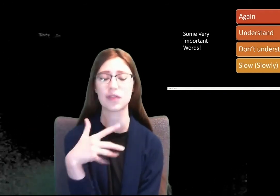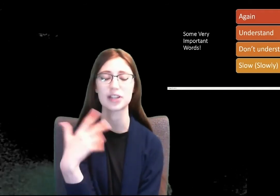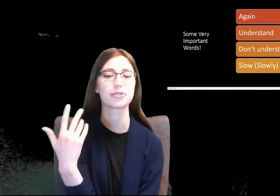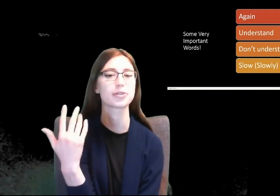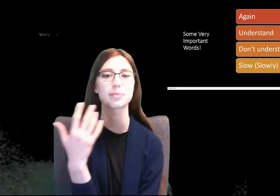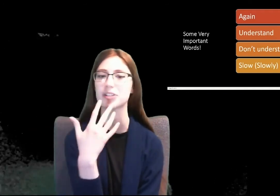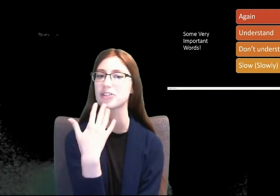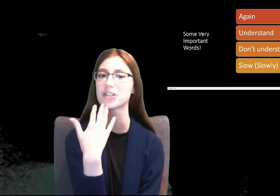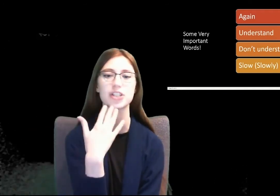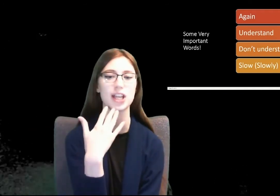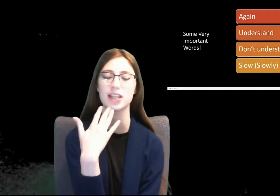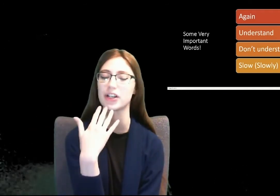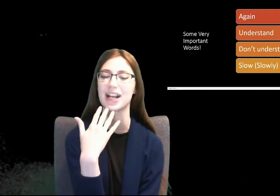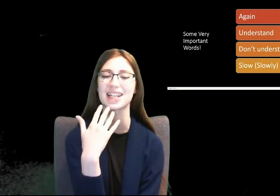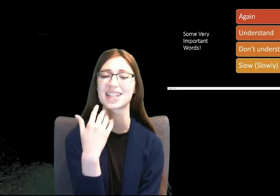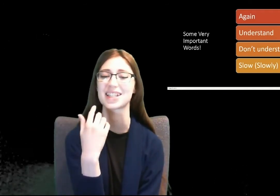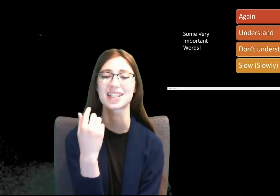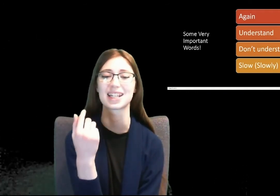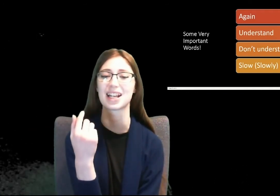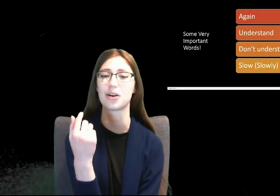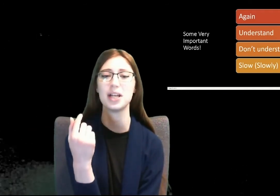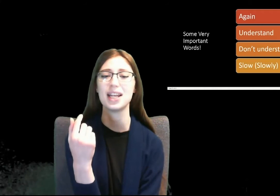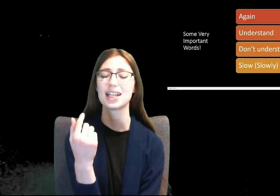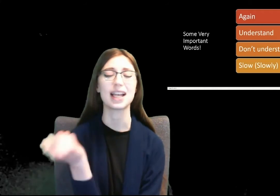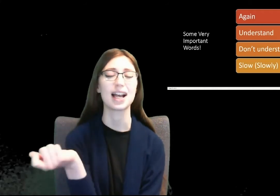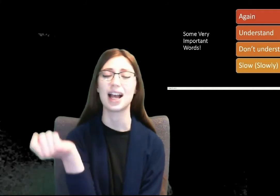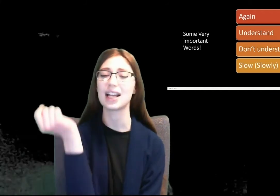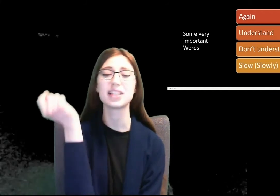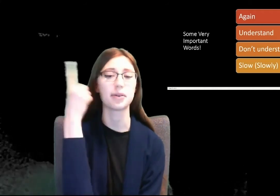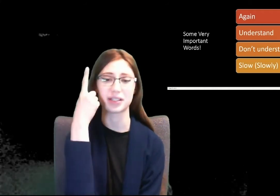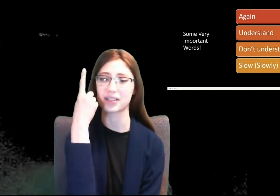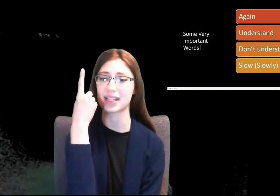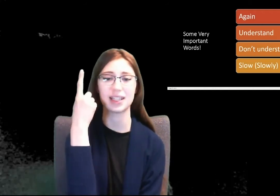facial expression and shaking your head is just going to go, I don't understand that.